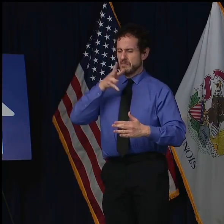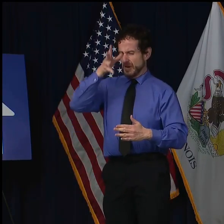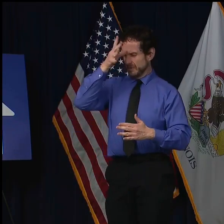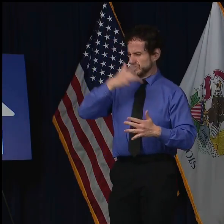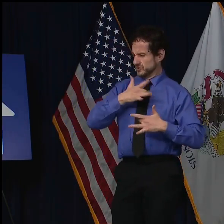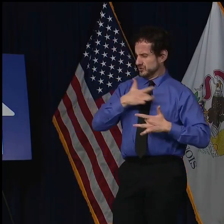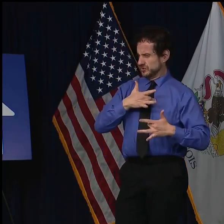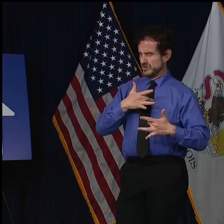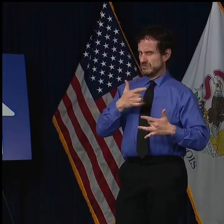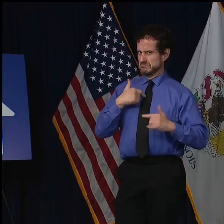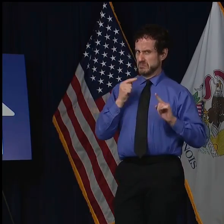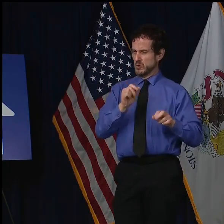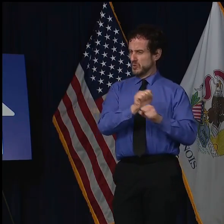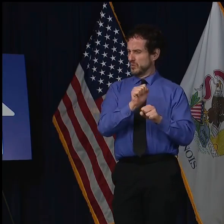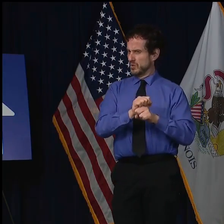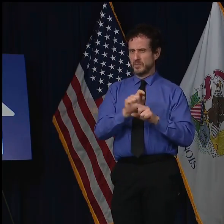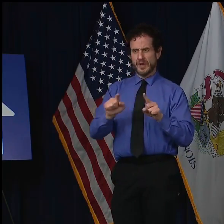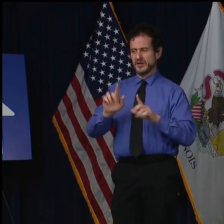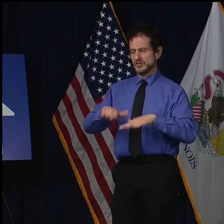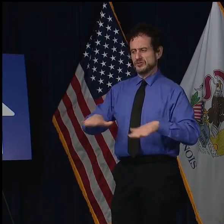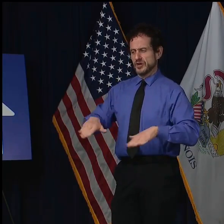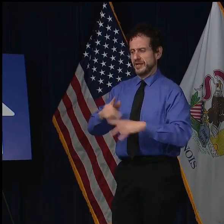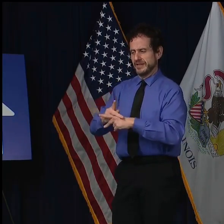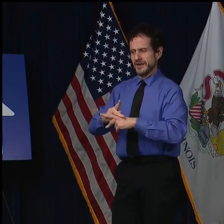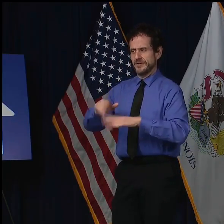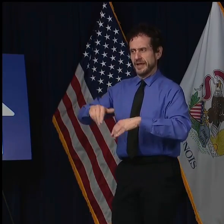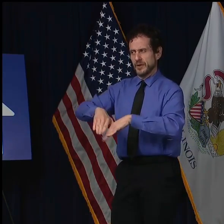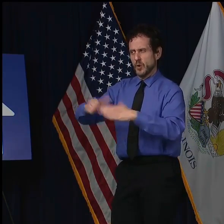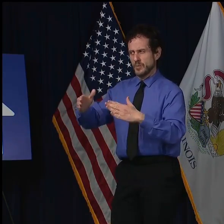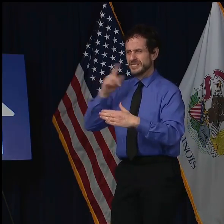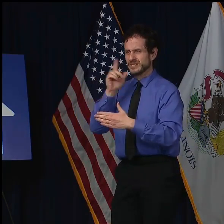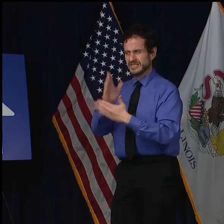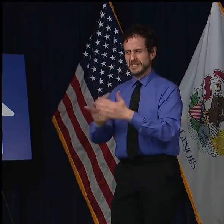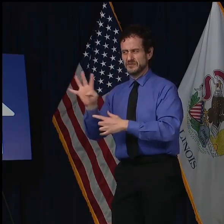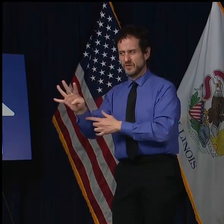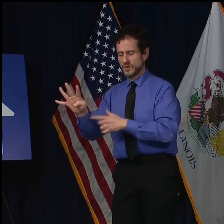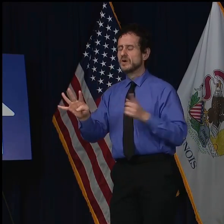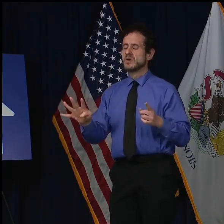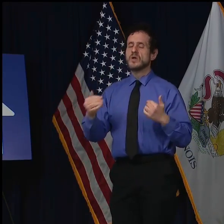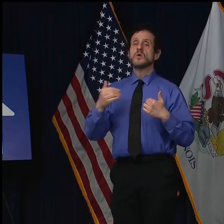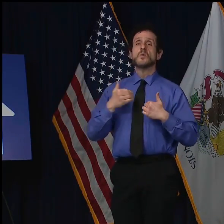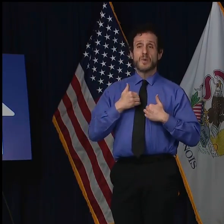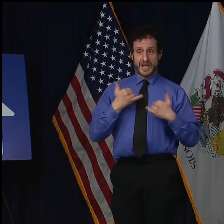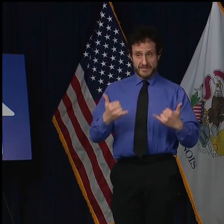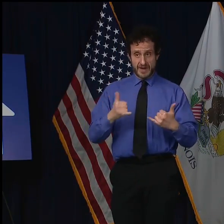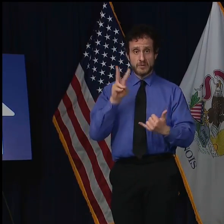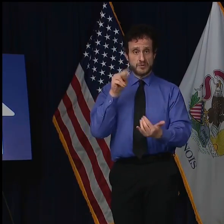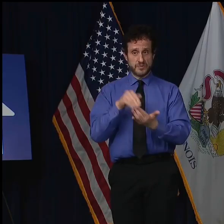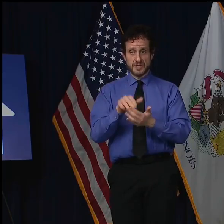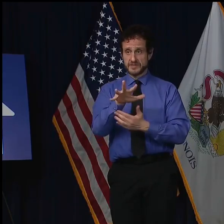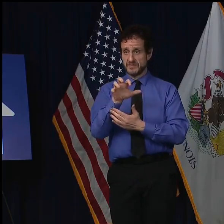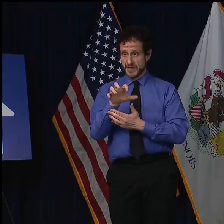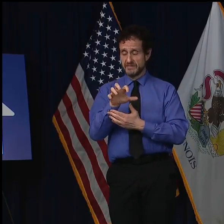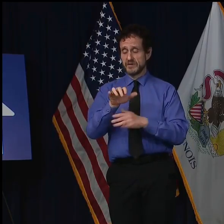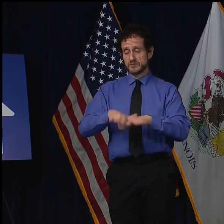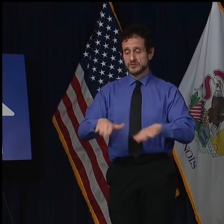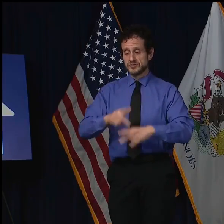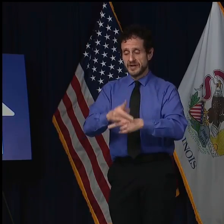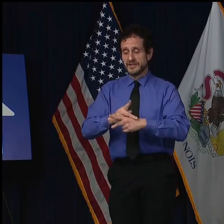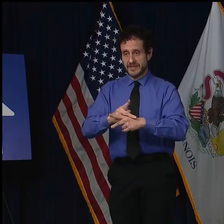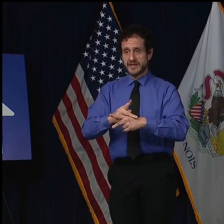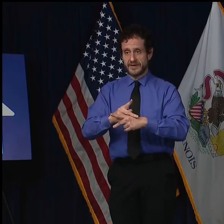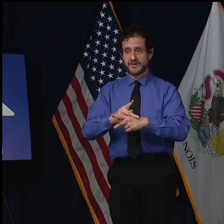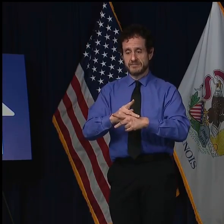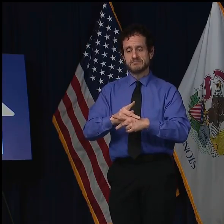be able to go back to work without childcare options. Well, actually, we've opened 2,500. There are 2,500 childcare facilities that